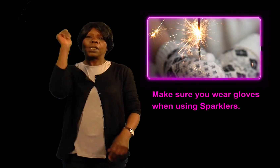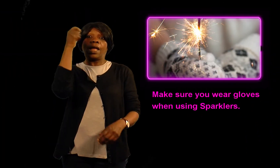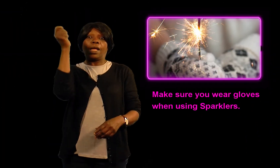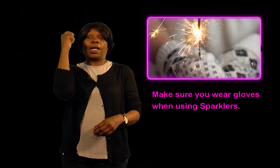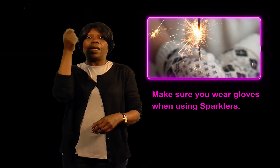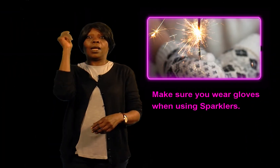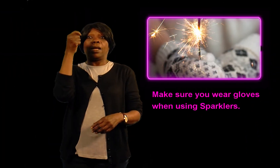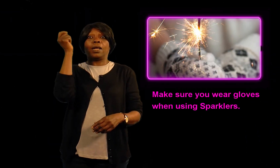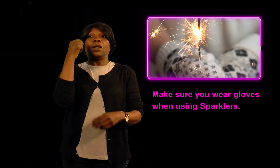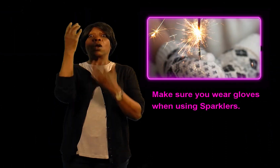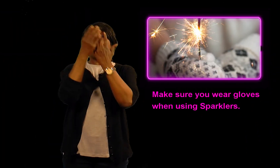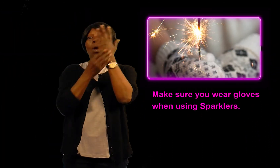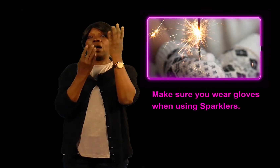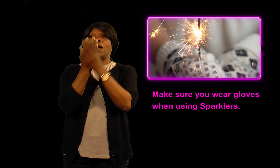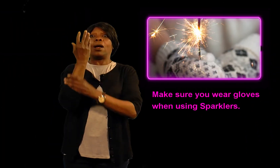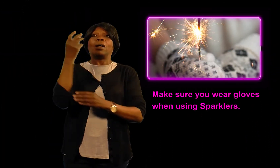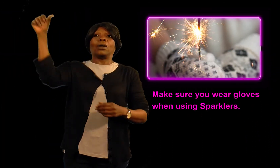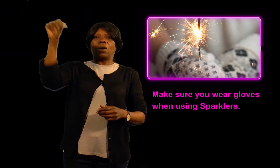Make sure you wear gloves when using sparklers.